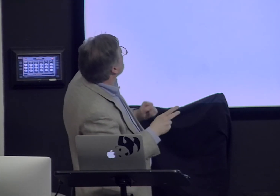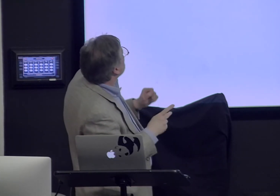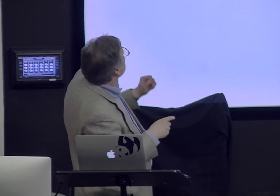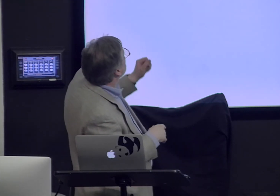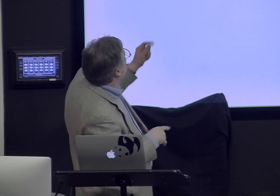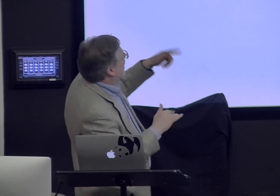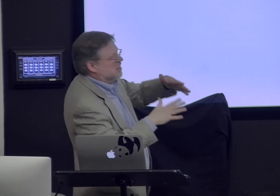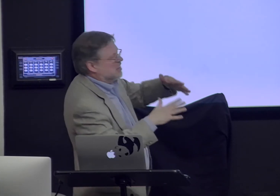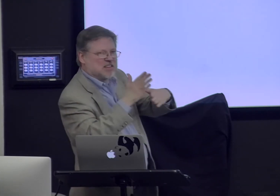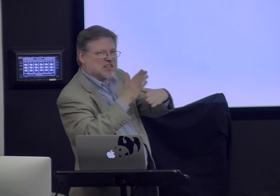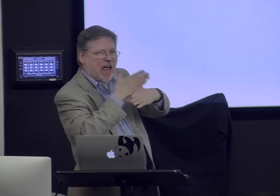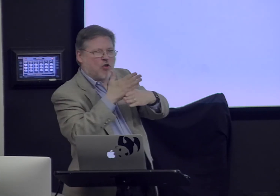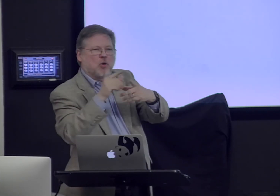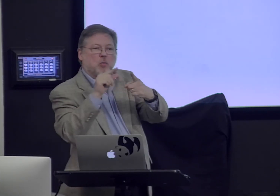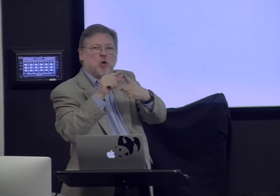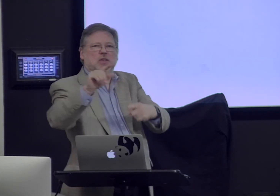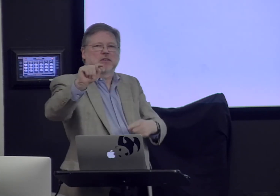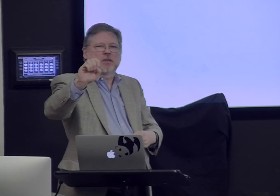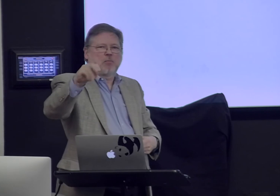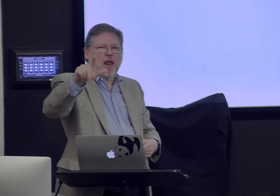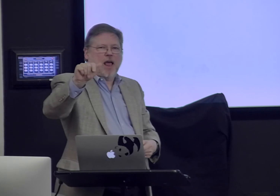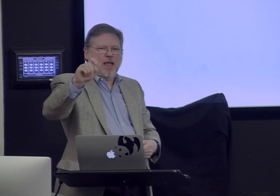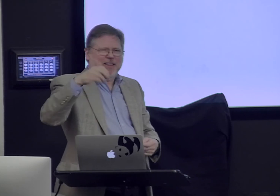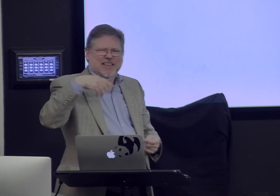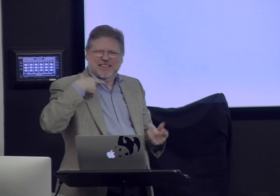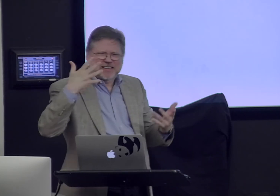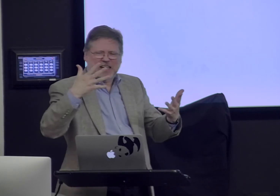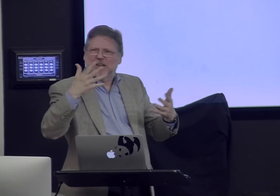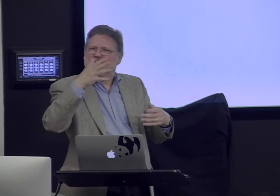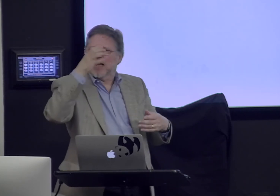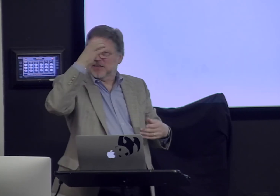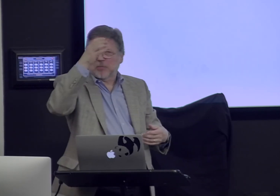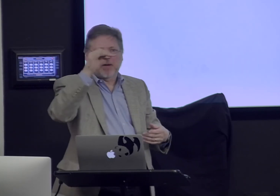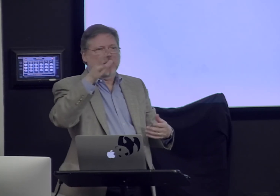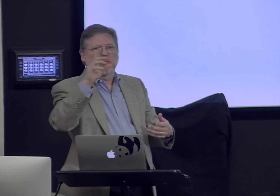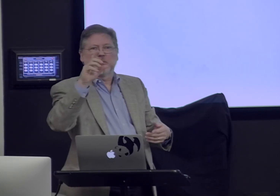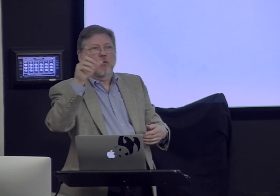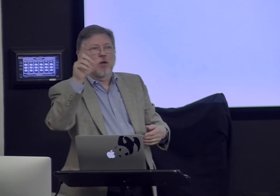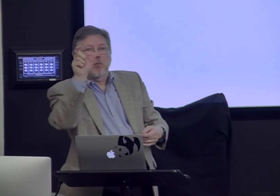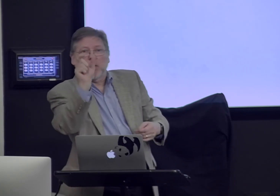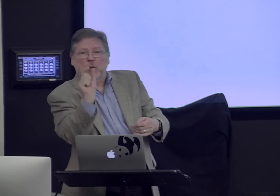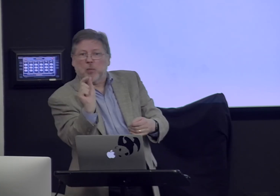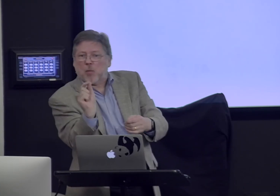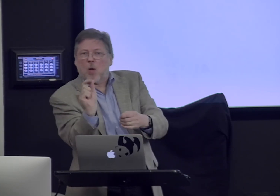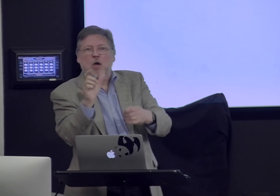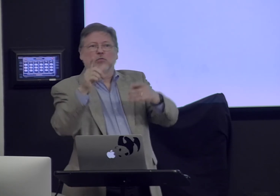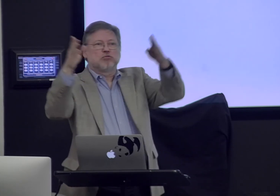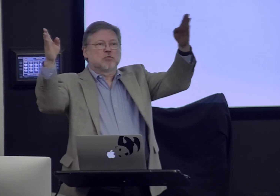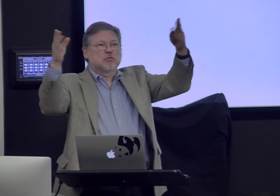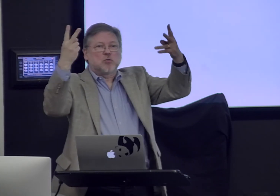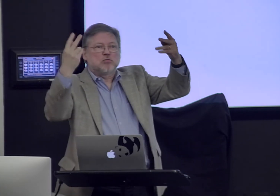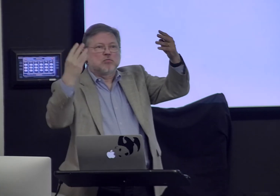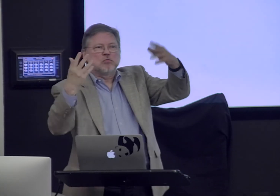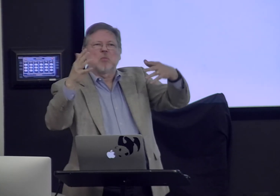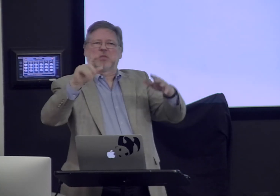patterns once it's understood by a signing community. So that means that we start to share the same template for a